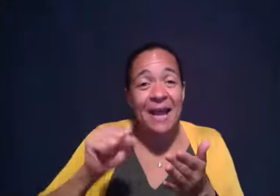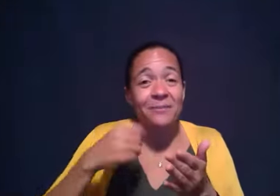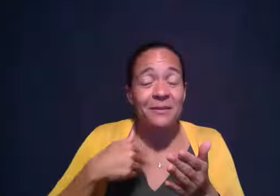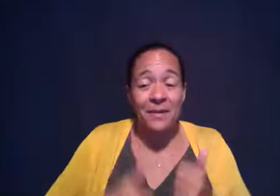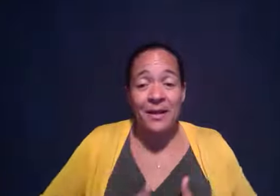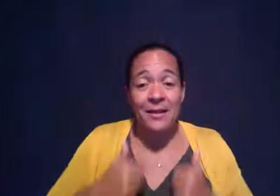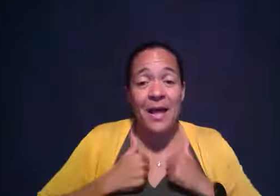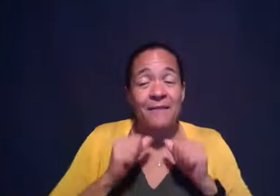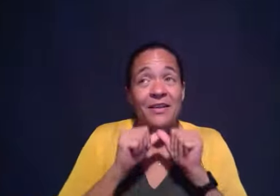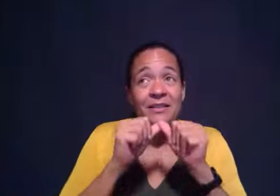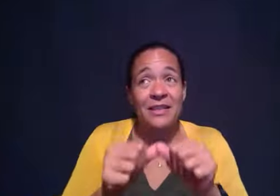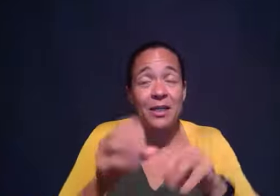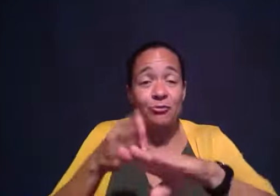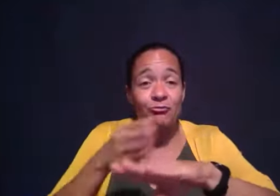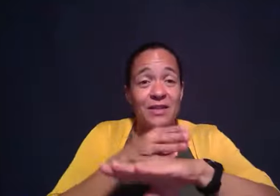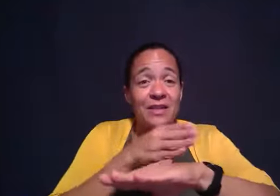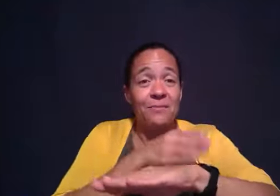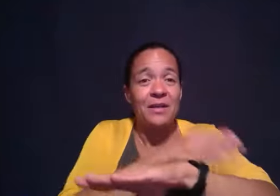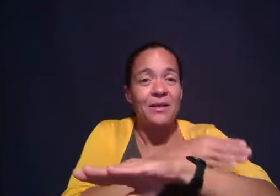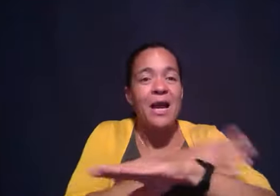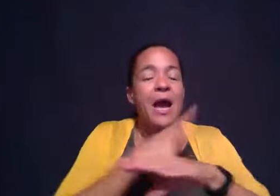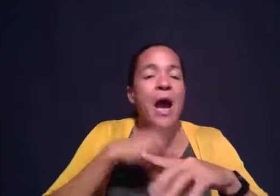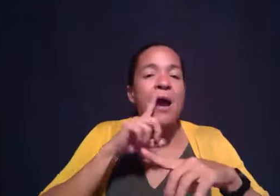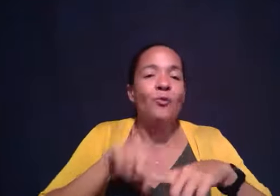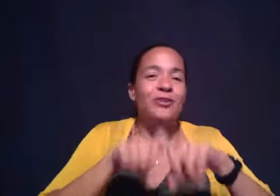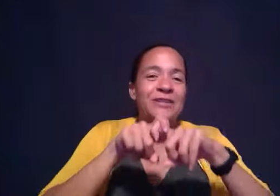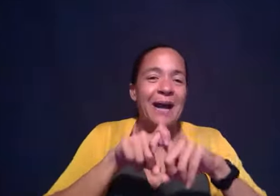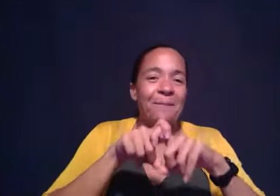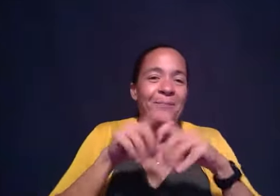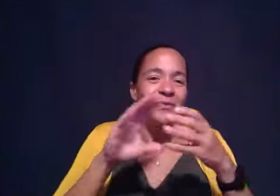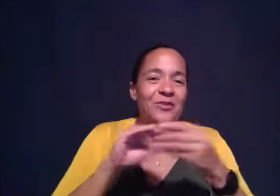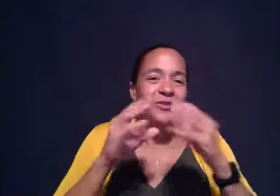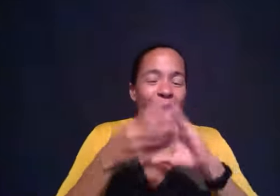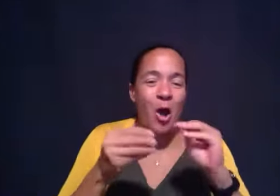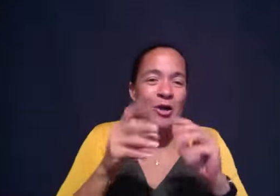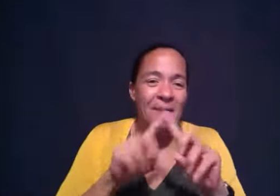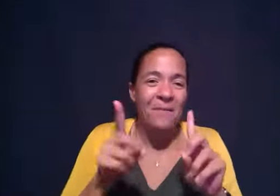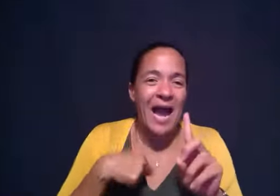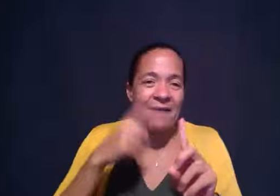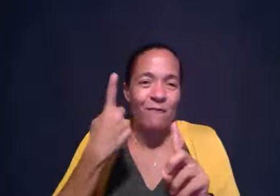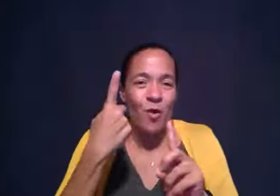And here's where I want to stop talking, and yet I have one more part of my story that I really have to tell.